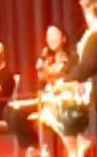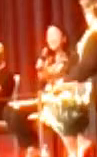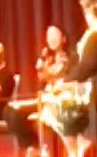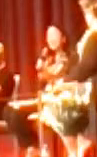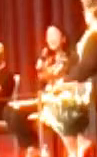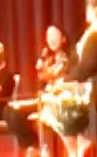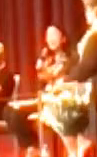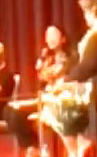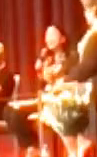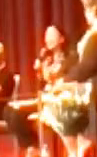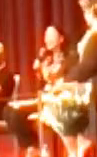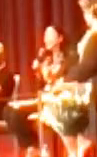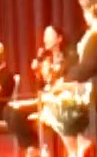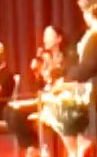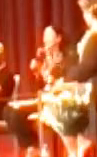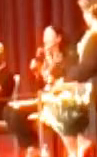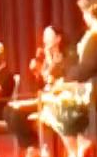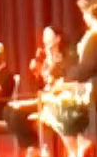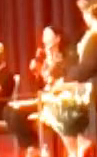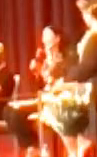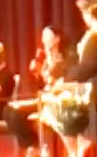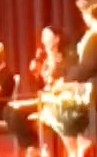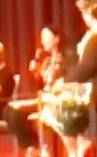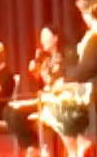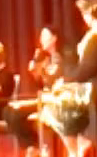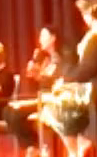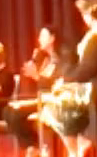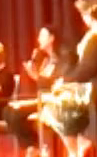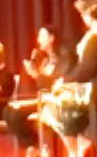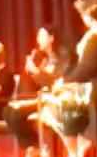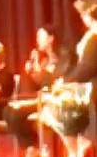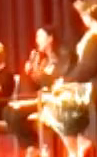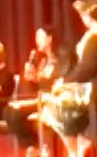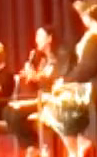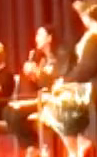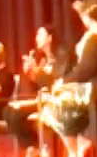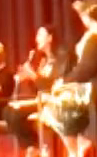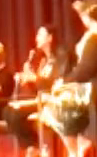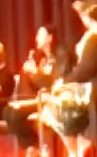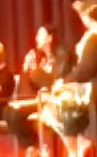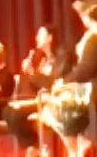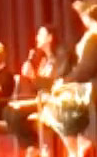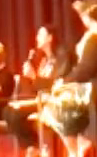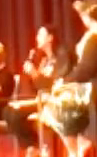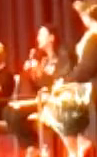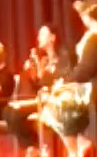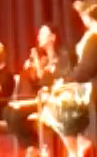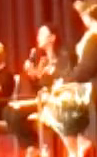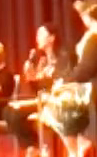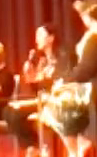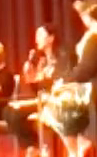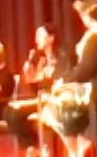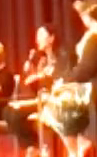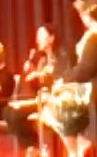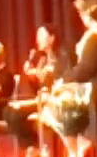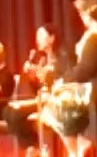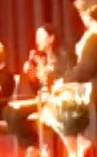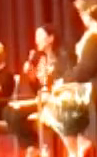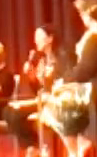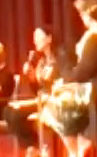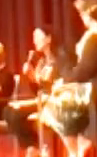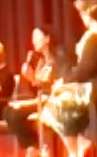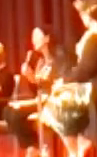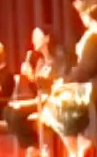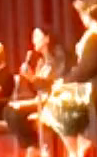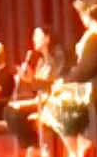relationship with the community of people there. And I think moving forward, that kind of dropped. I don't think it disappeared completely, but